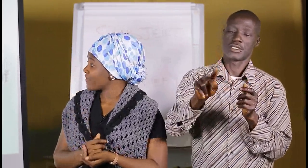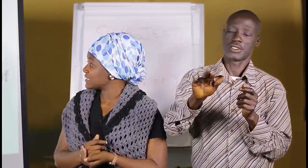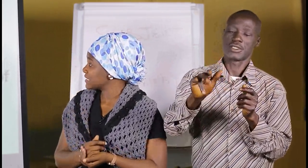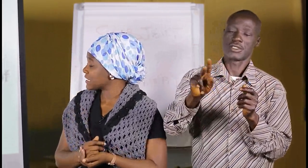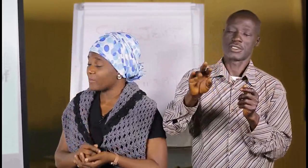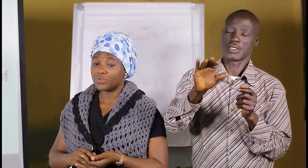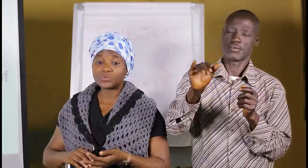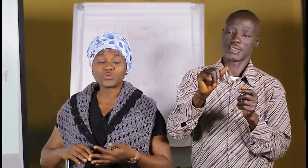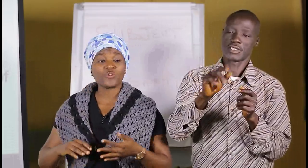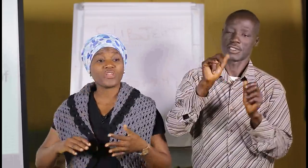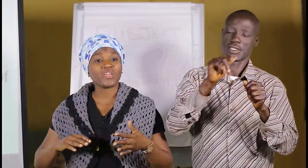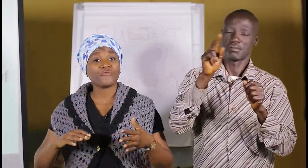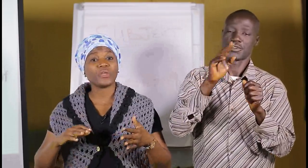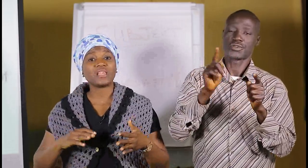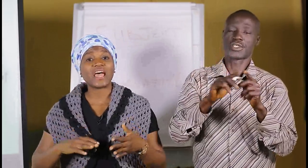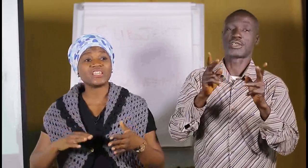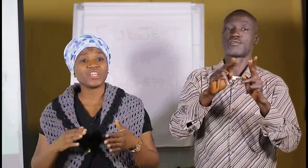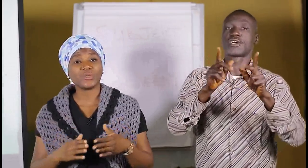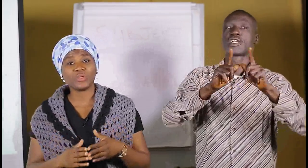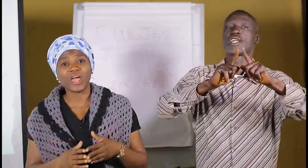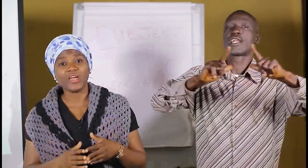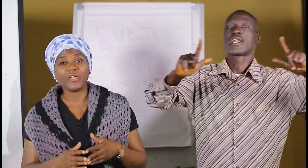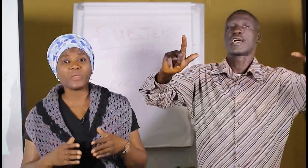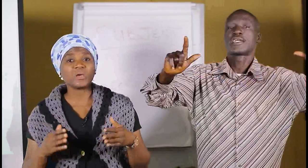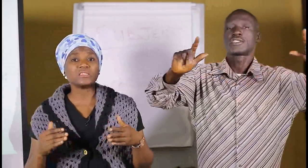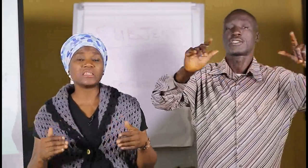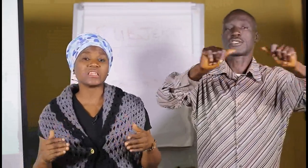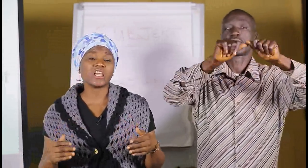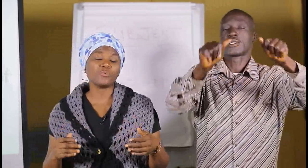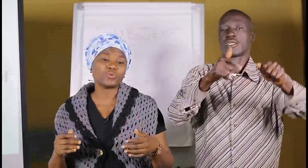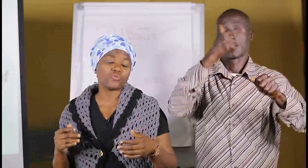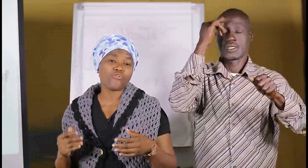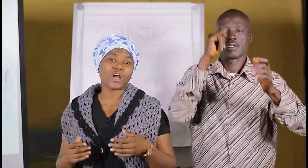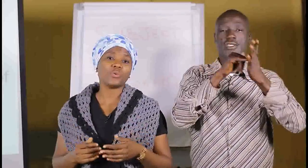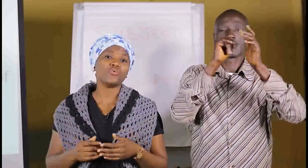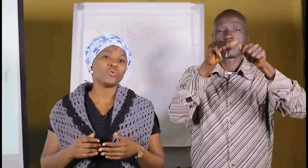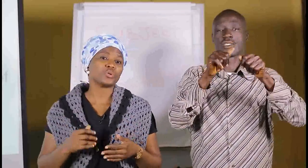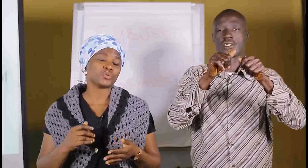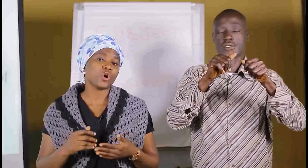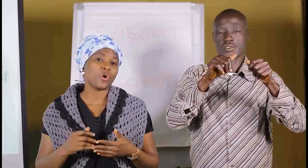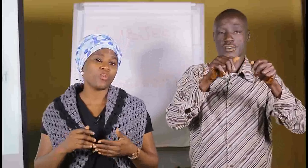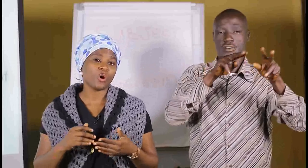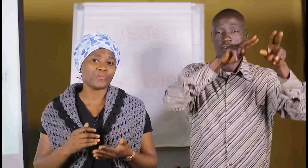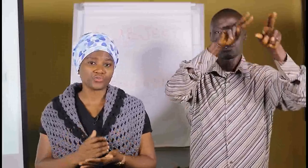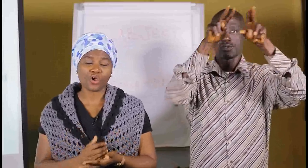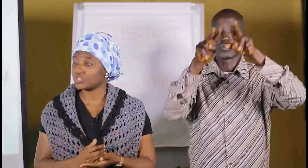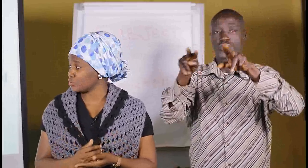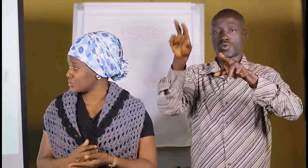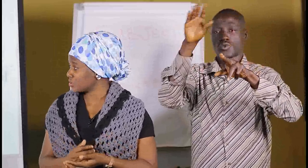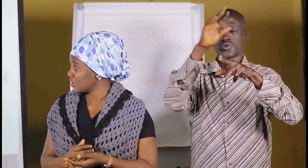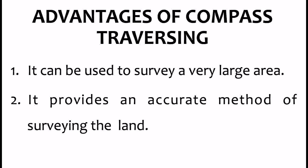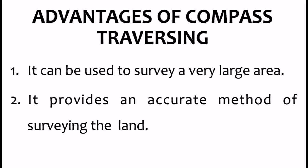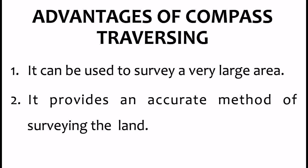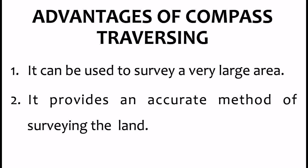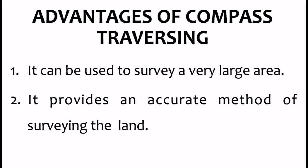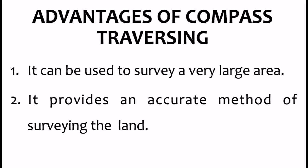compass traversing can be used to survey a very large area because it is able to overlook some